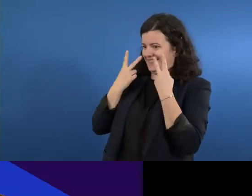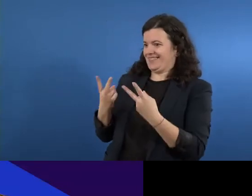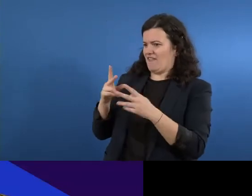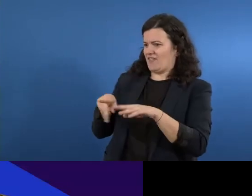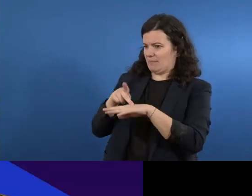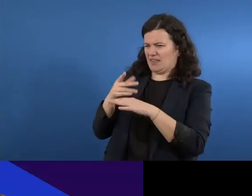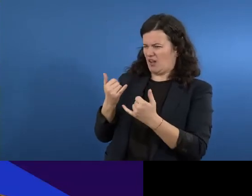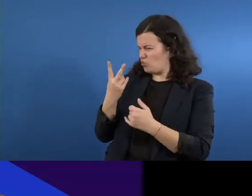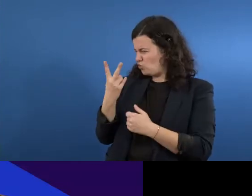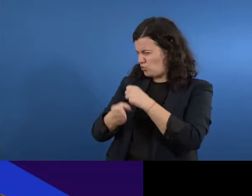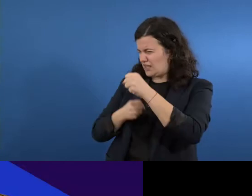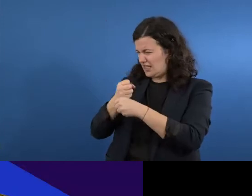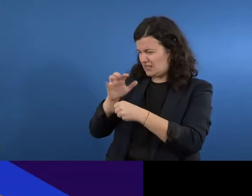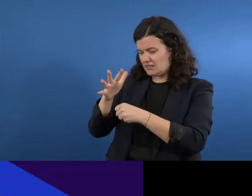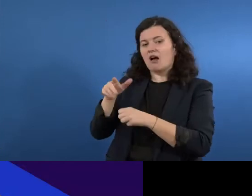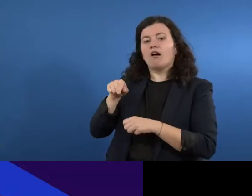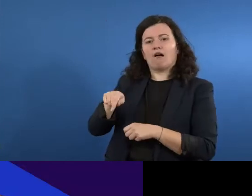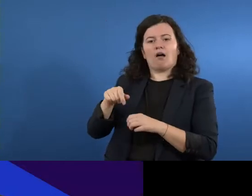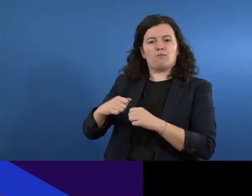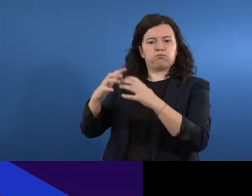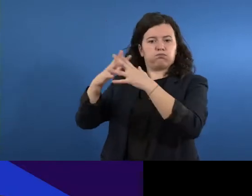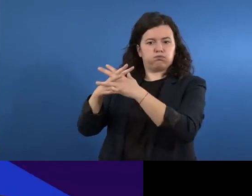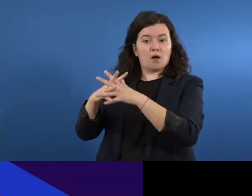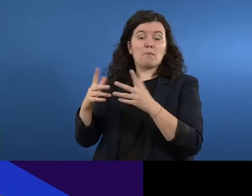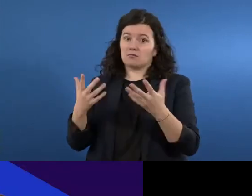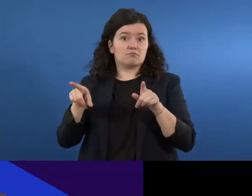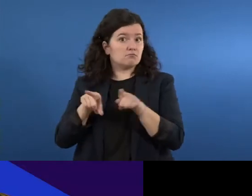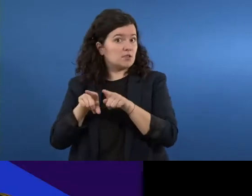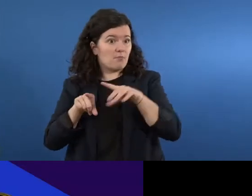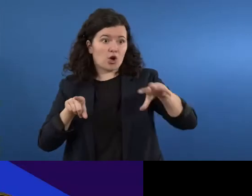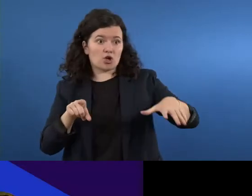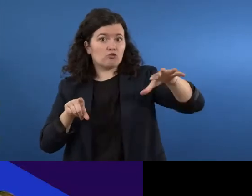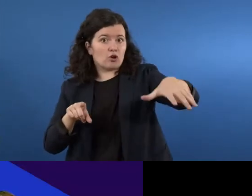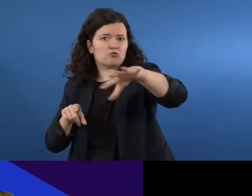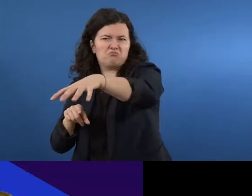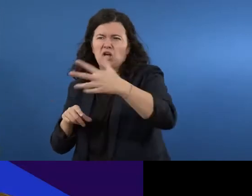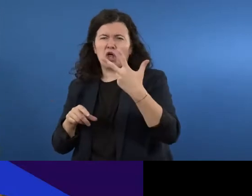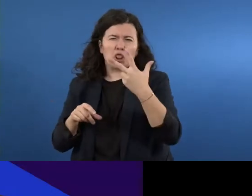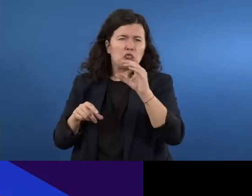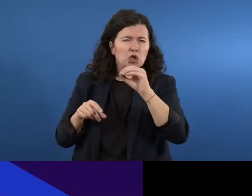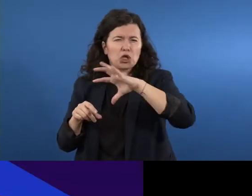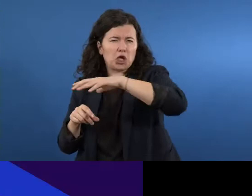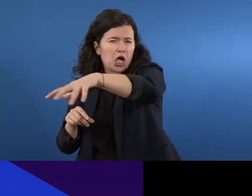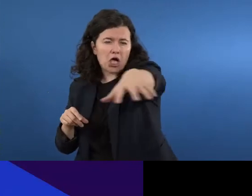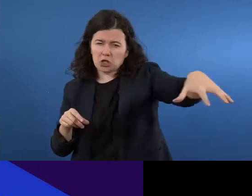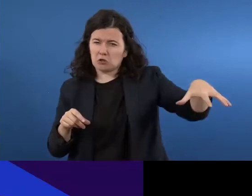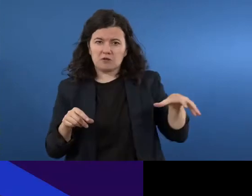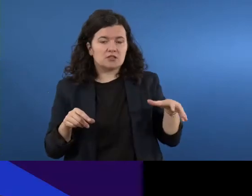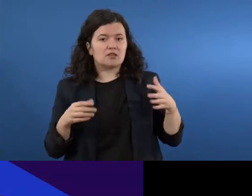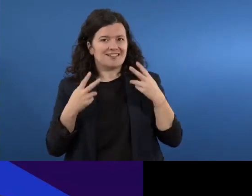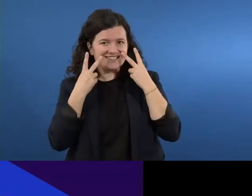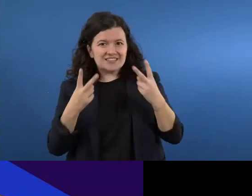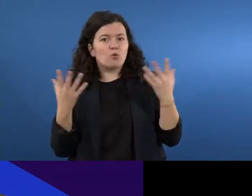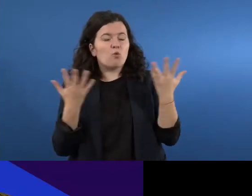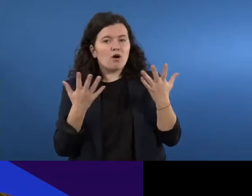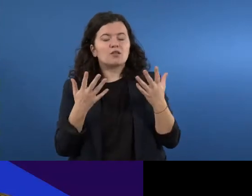2 years. We see in countries around the world in more than 30 countries. And what you said, Jim, is so important, right? Connecting companies